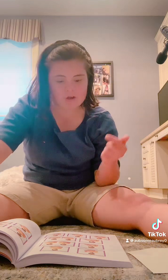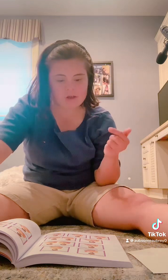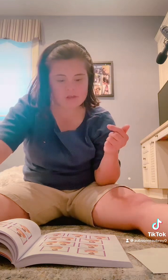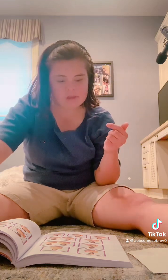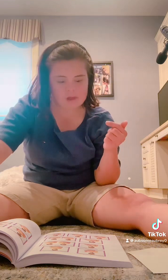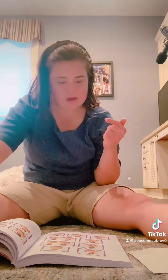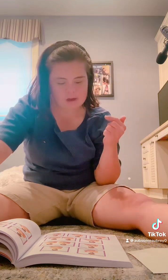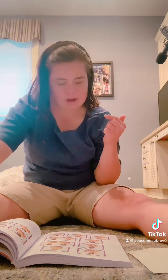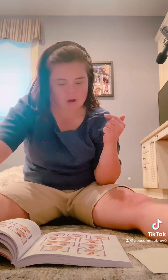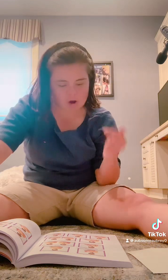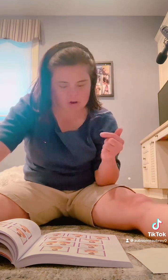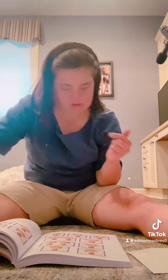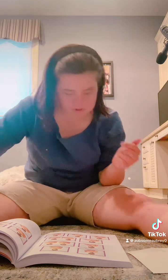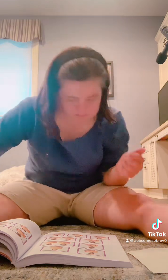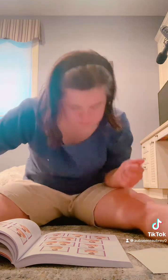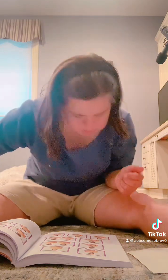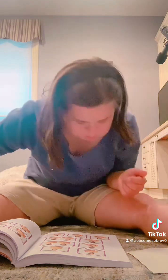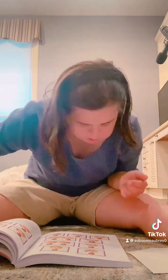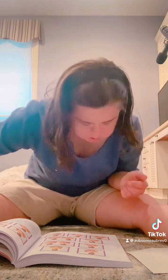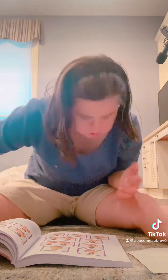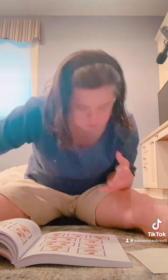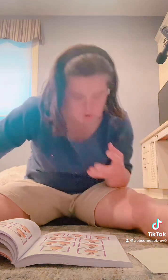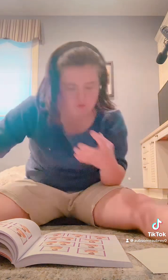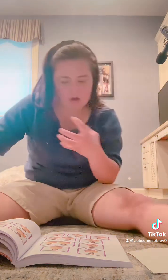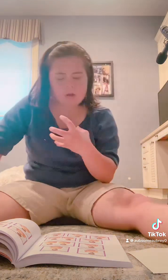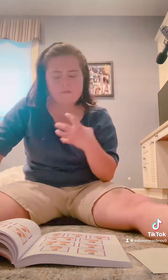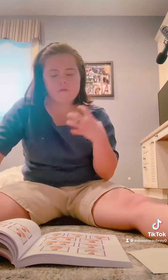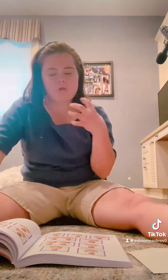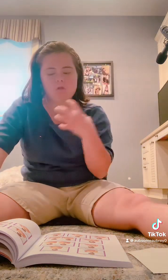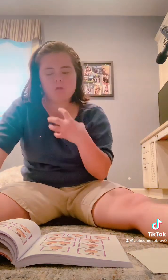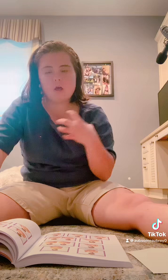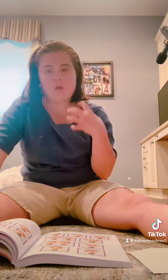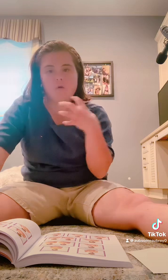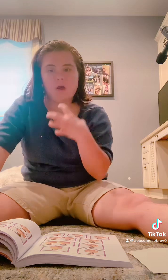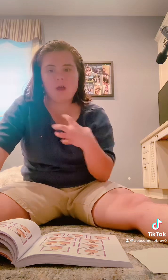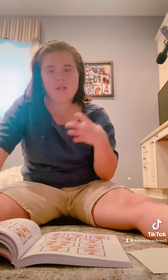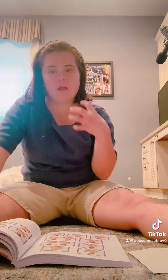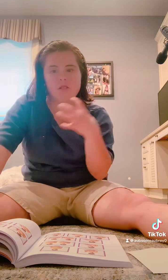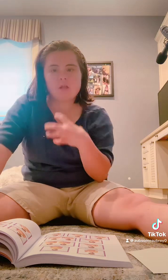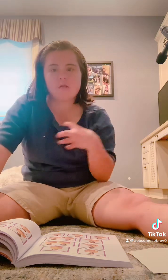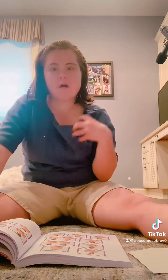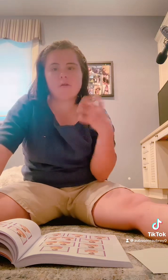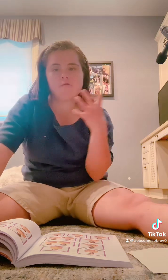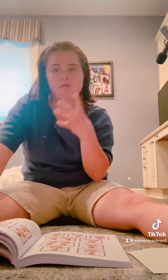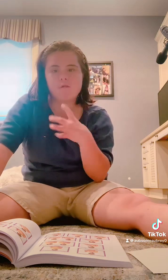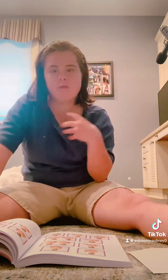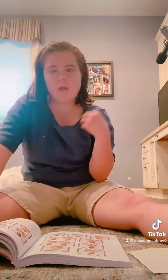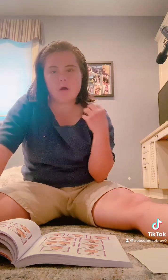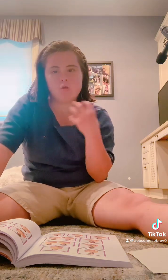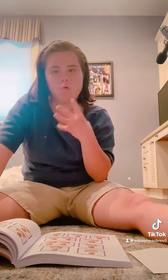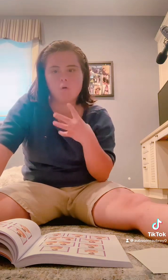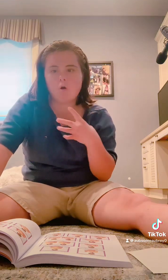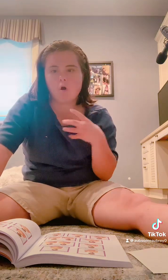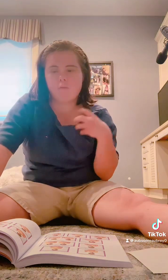is awesome. So you kind of shake your hand like this, not aggressively, not too hard, but